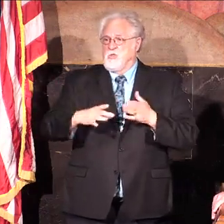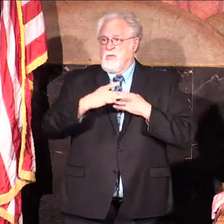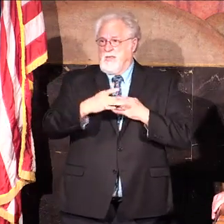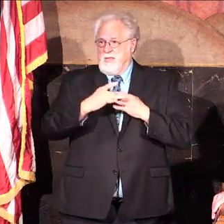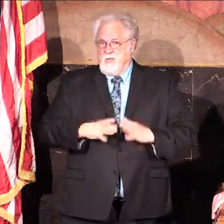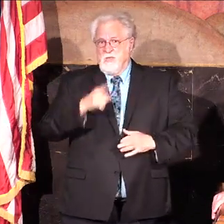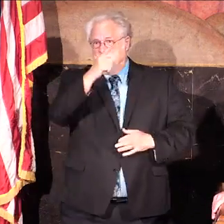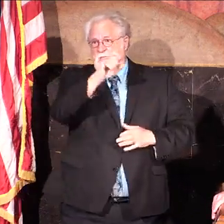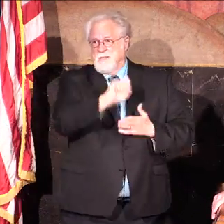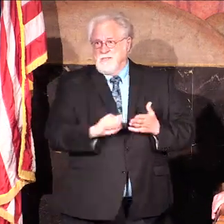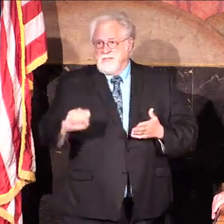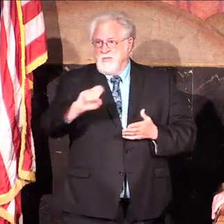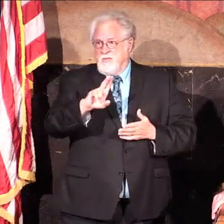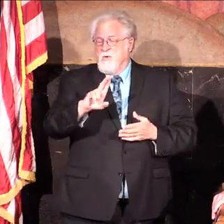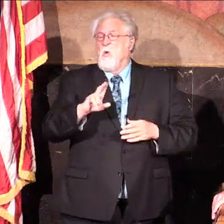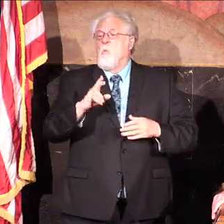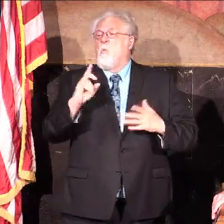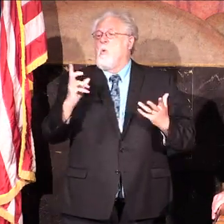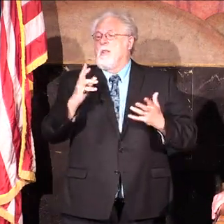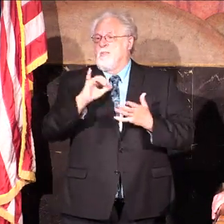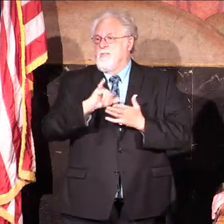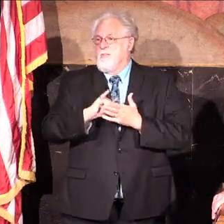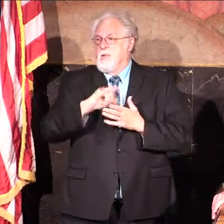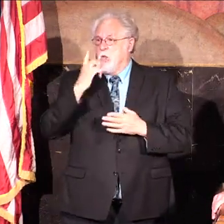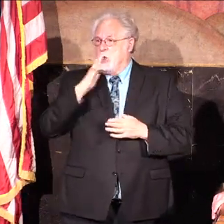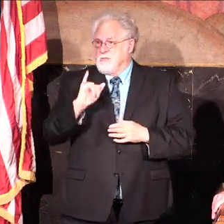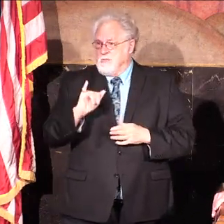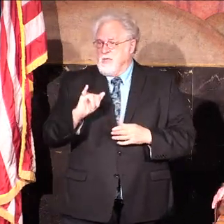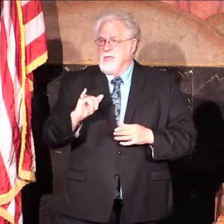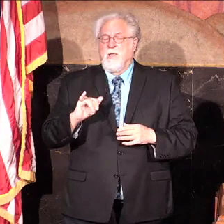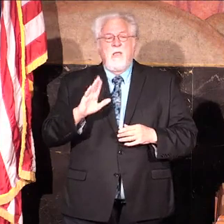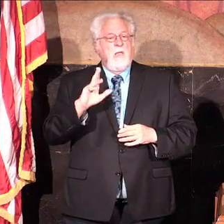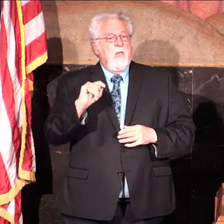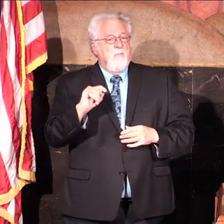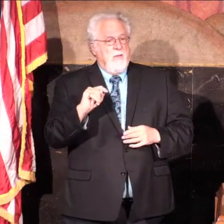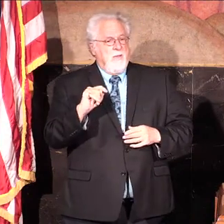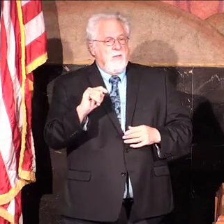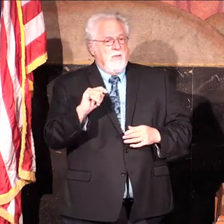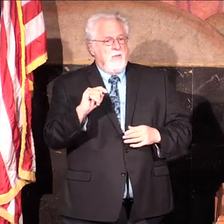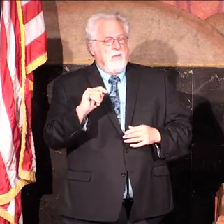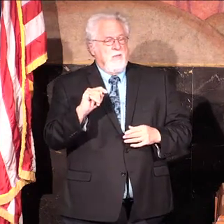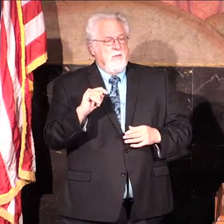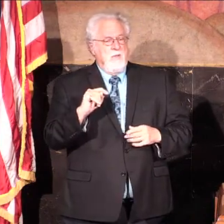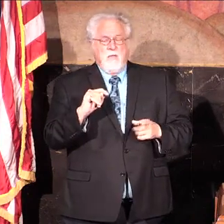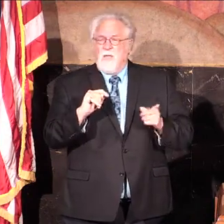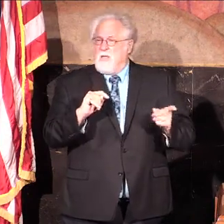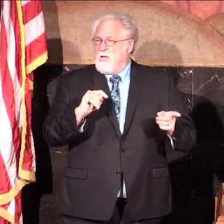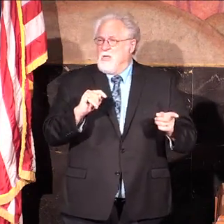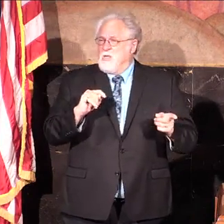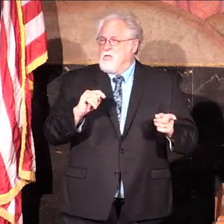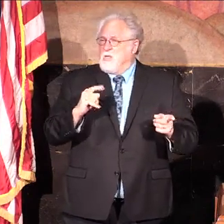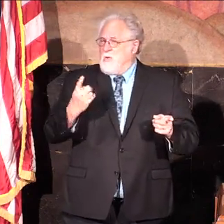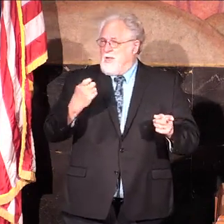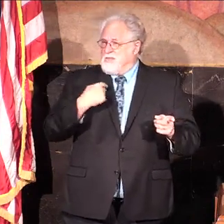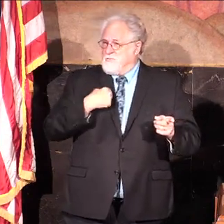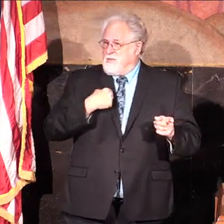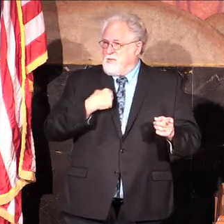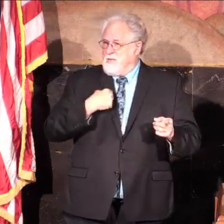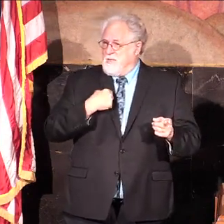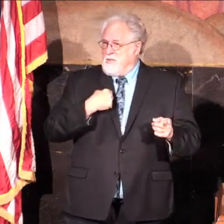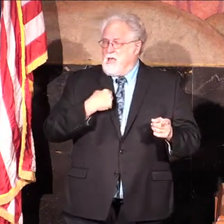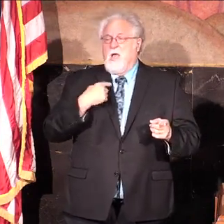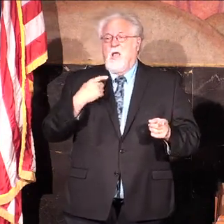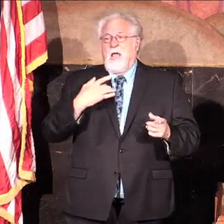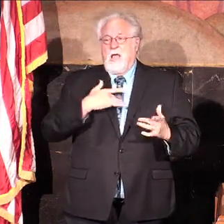at Southern University as to what that planning looks like. But you asked me, I think, if I have concerns. I always